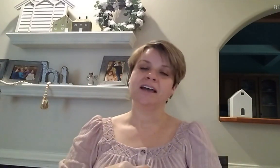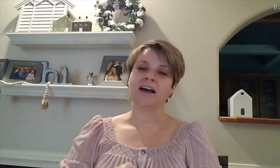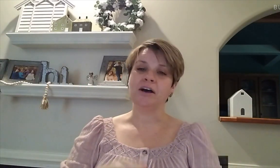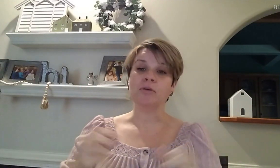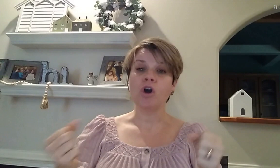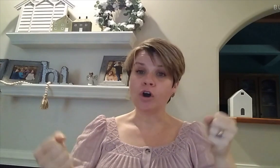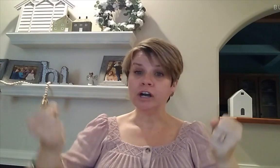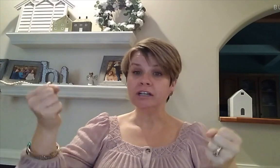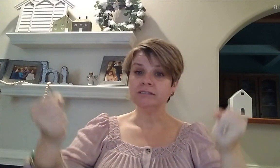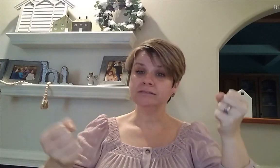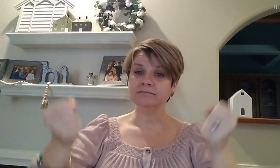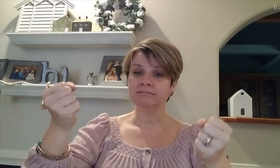Car.